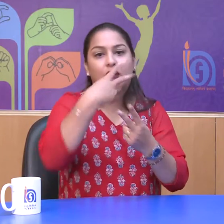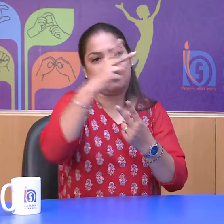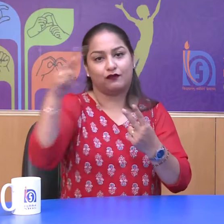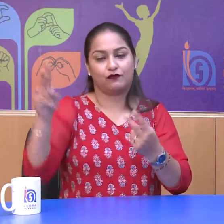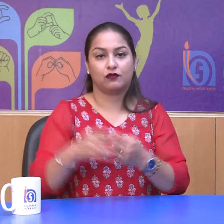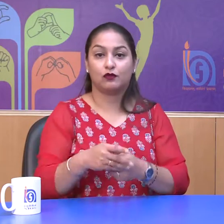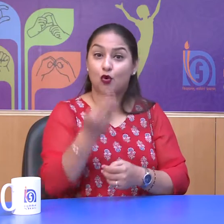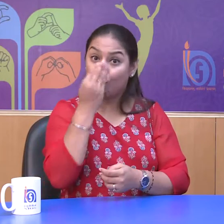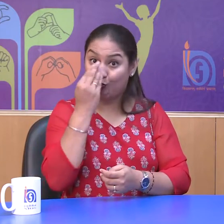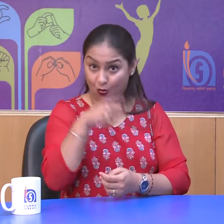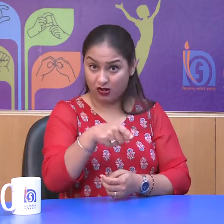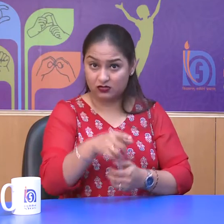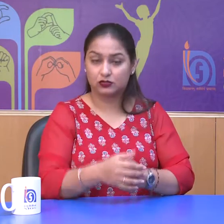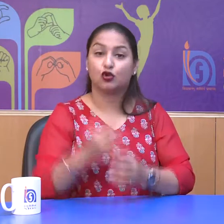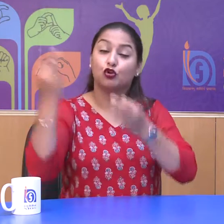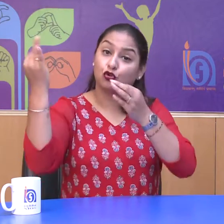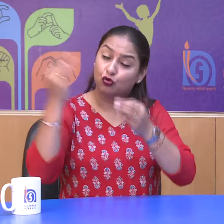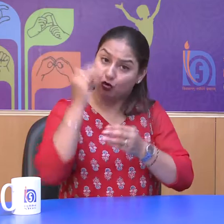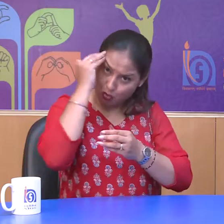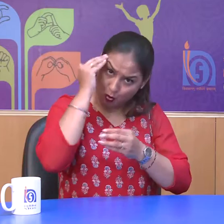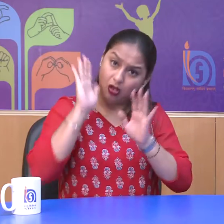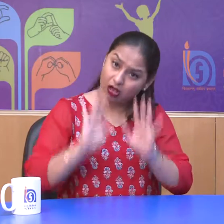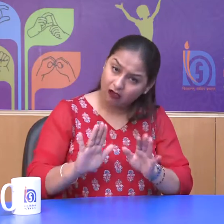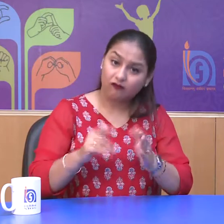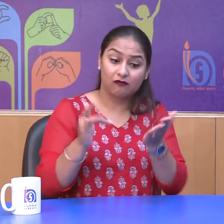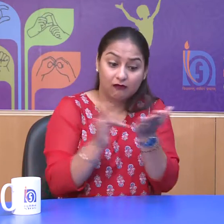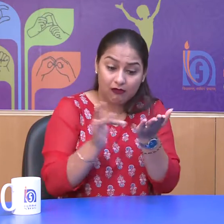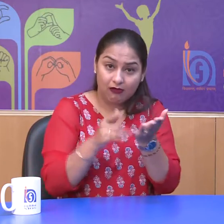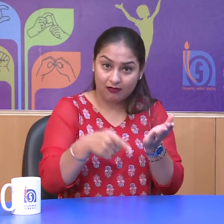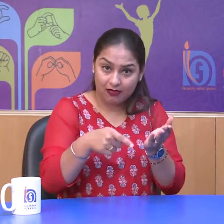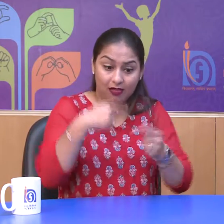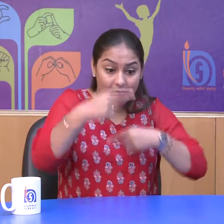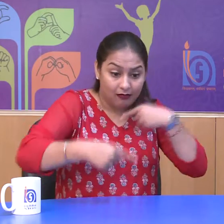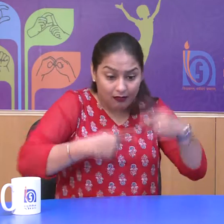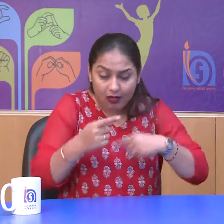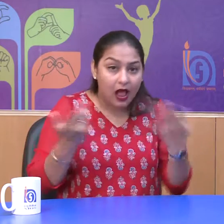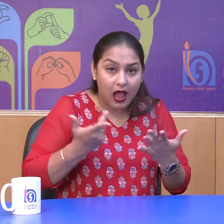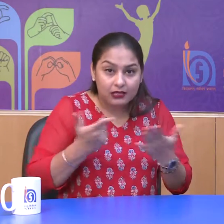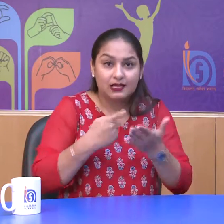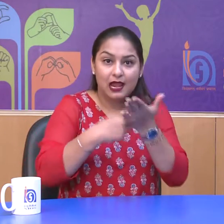Mughals knew the technique of production of